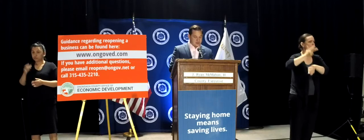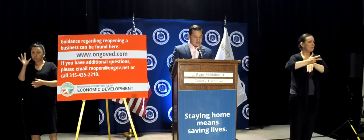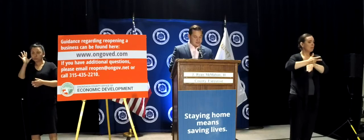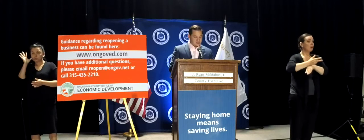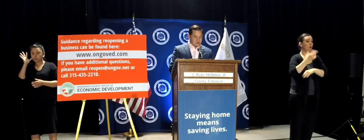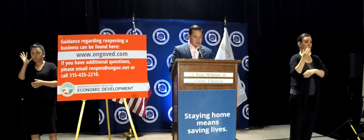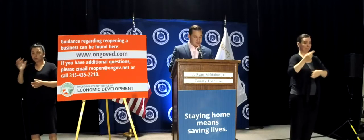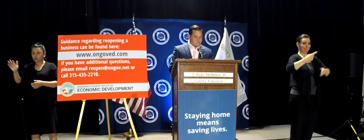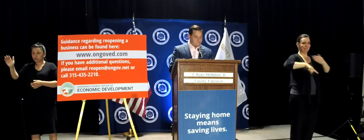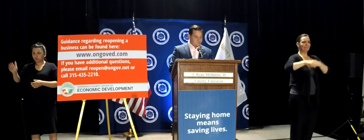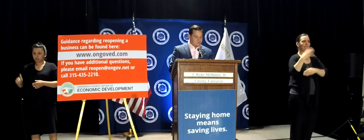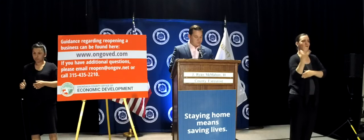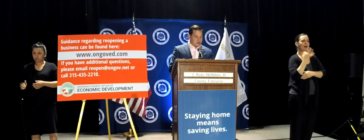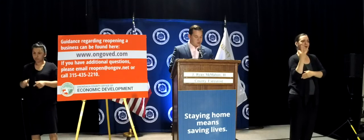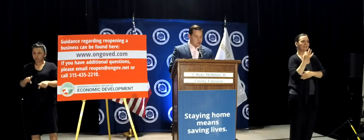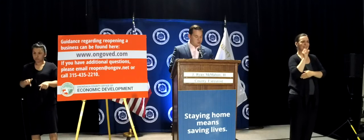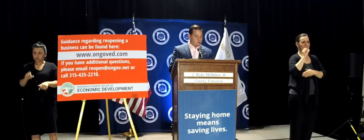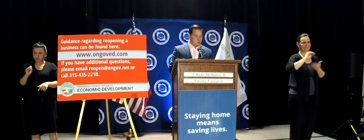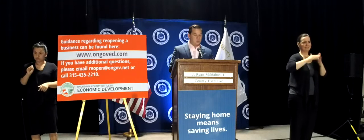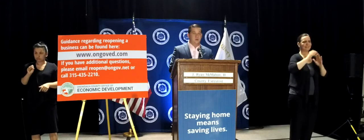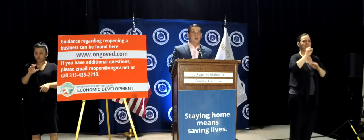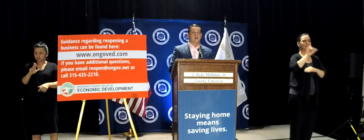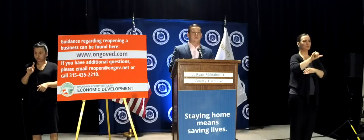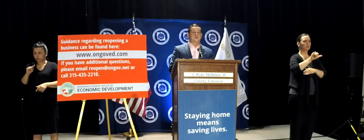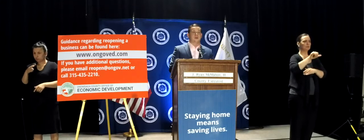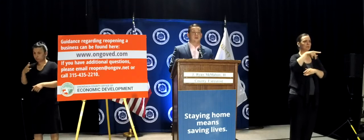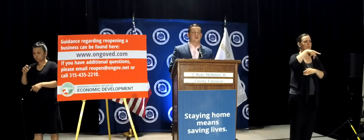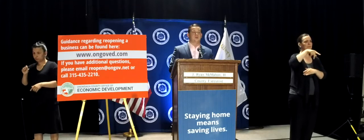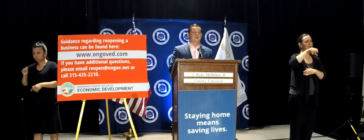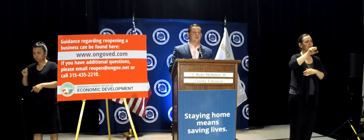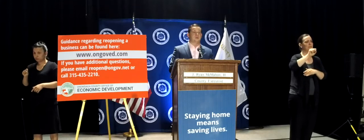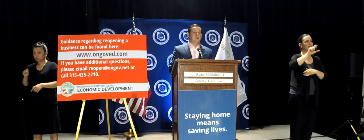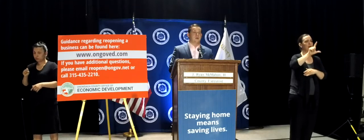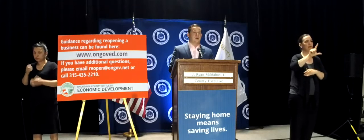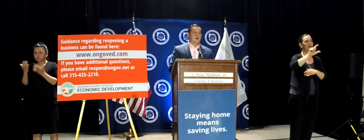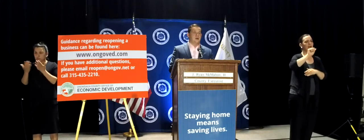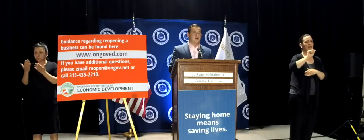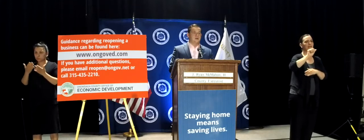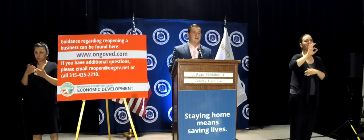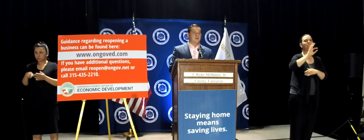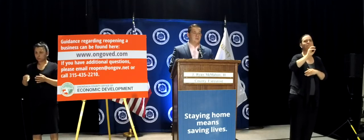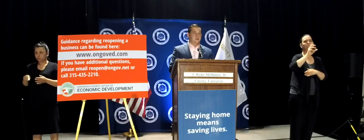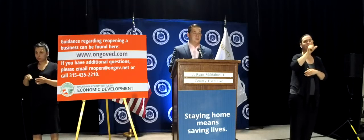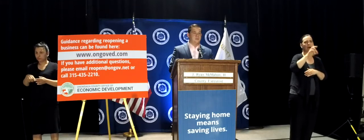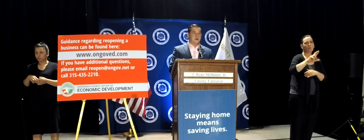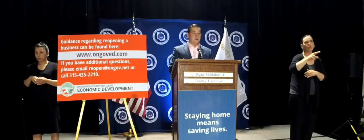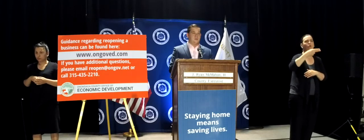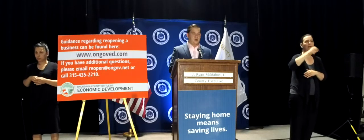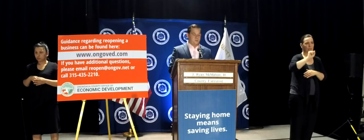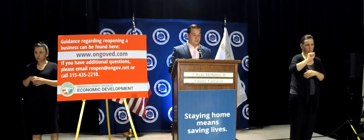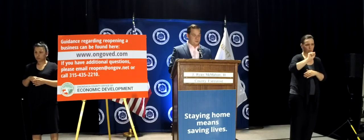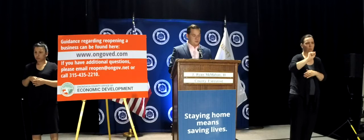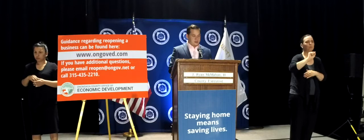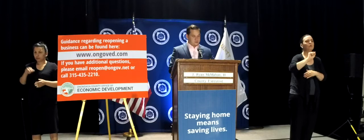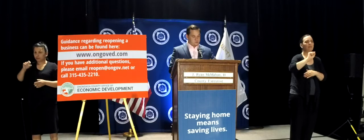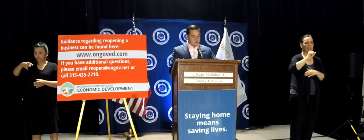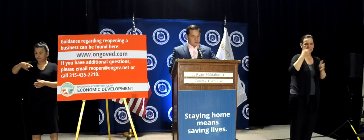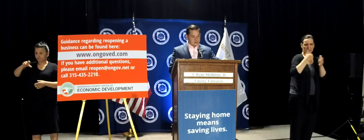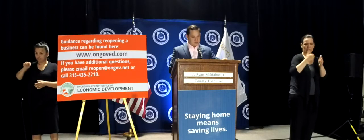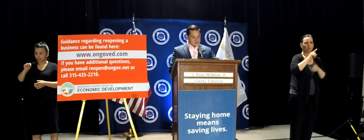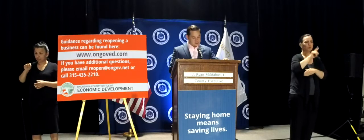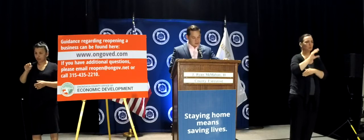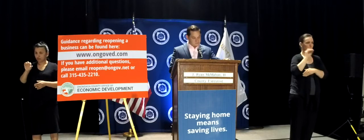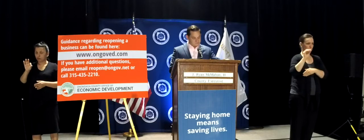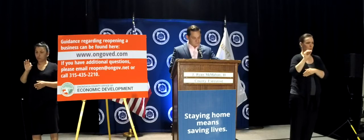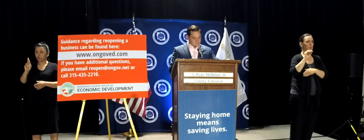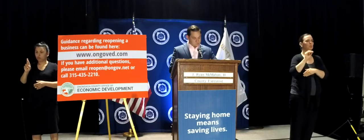at PSLA Fowler High School in Syracuse. I want to thank the mayor for helping us with that,